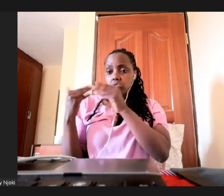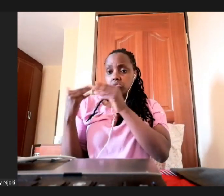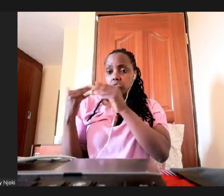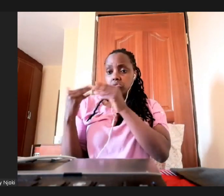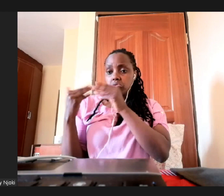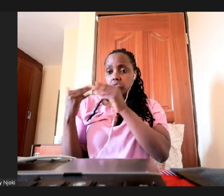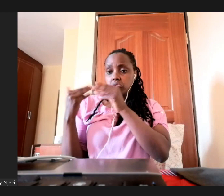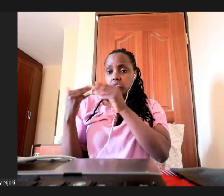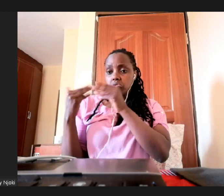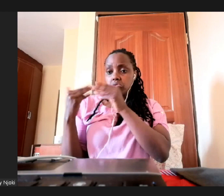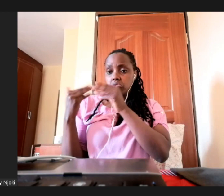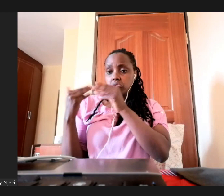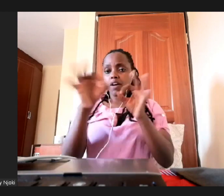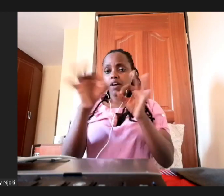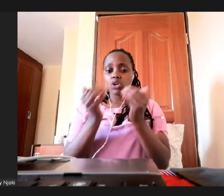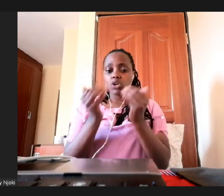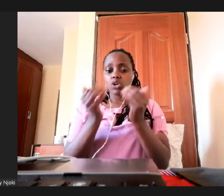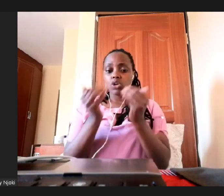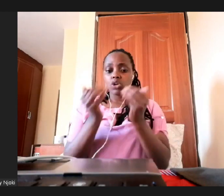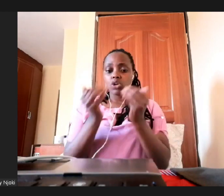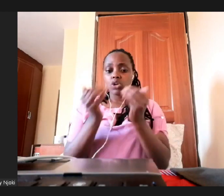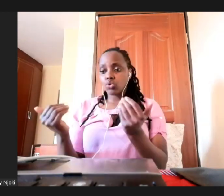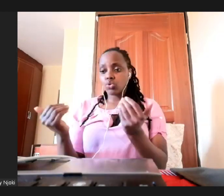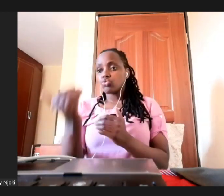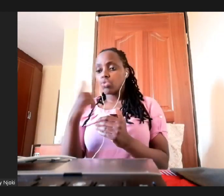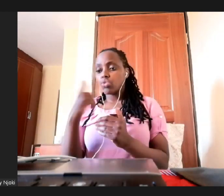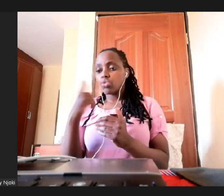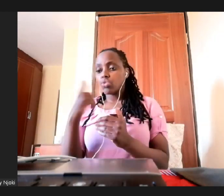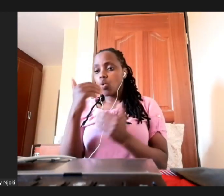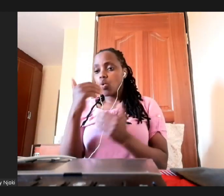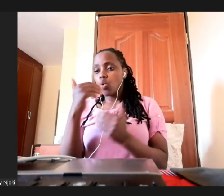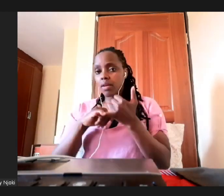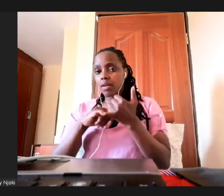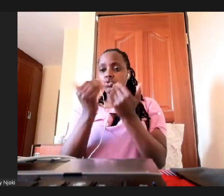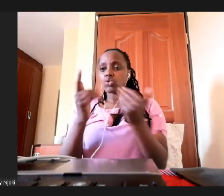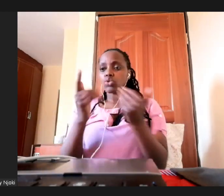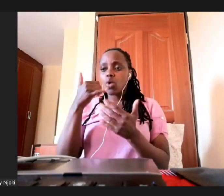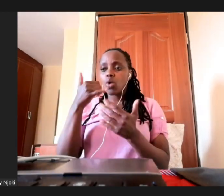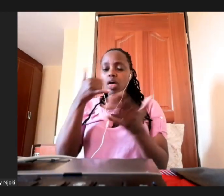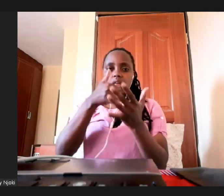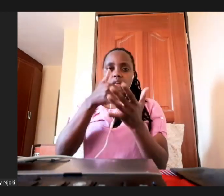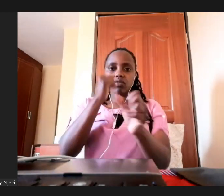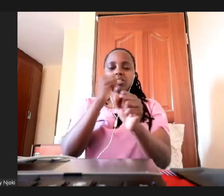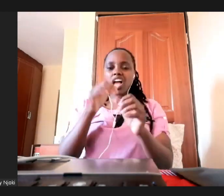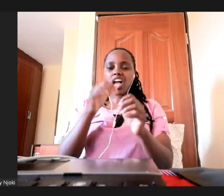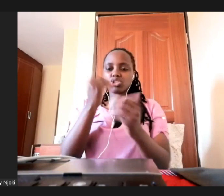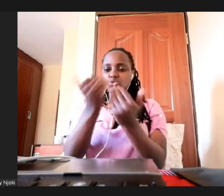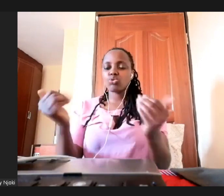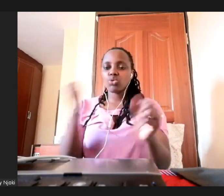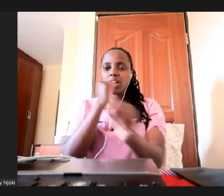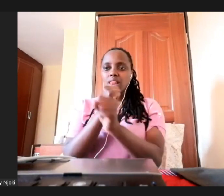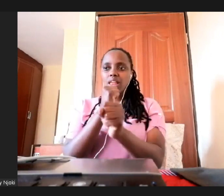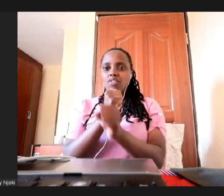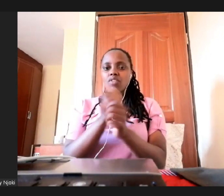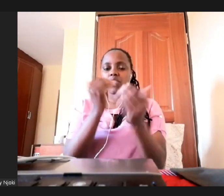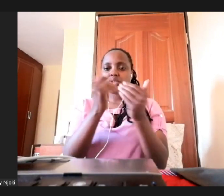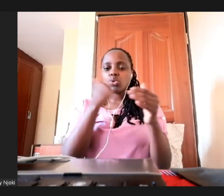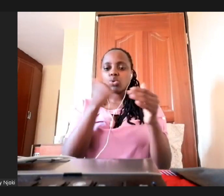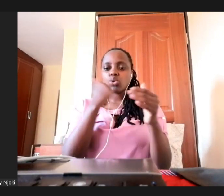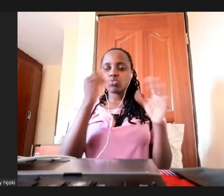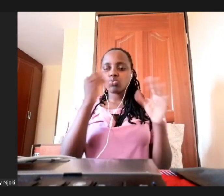children, children in marriages, children engaged in child labor, and children on the move, the unaccompanied